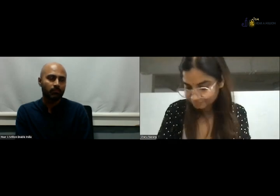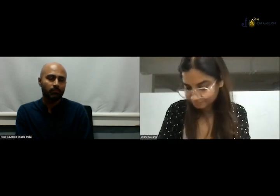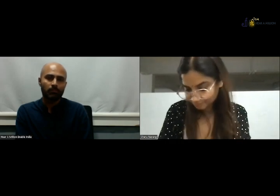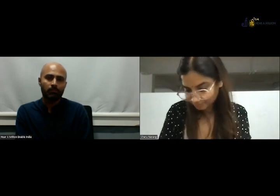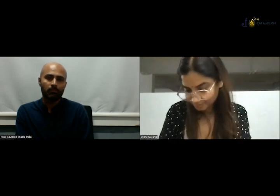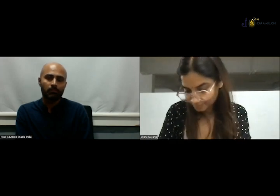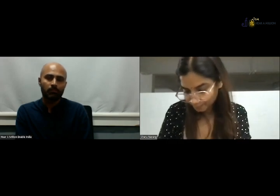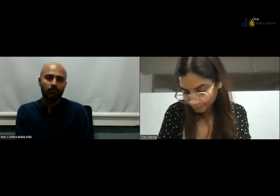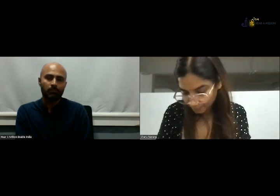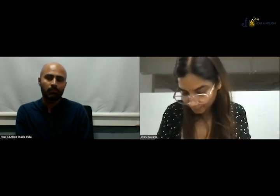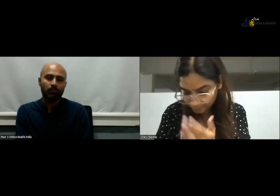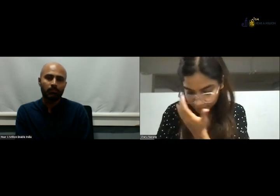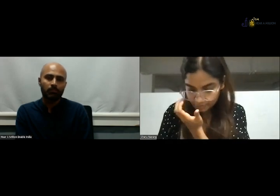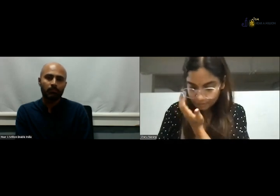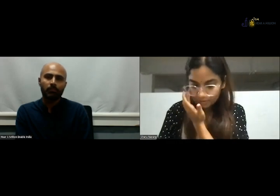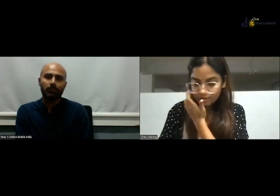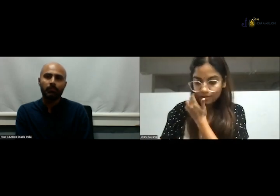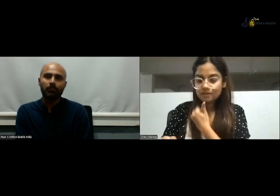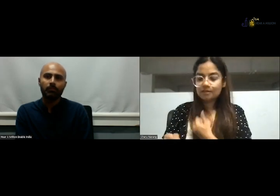do hard work all the time.